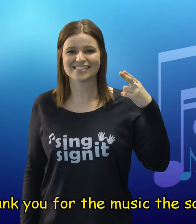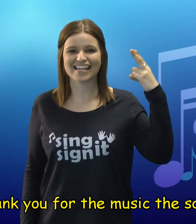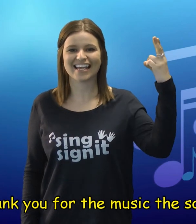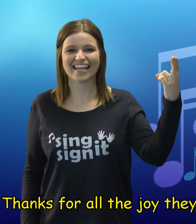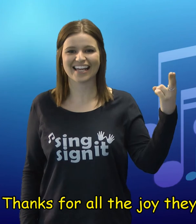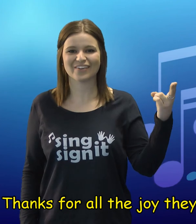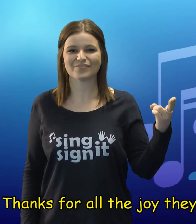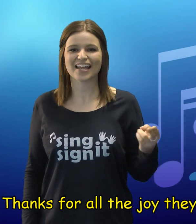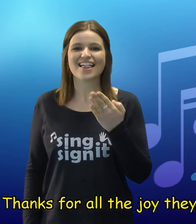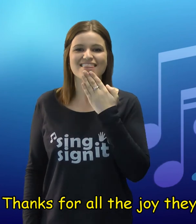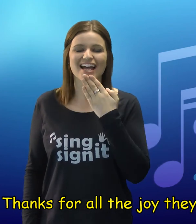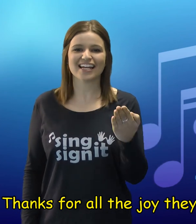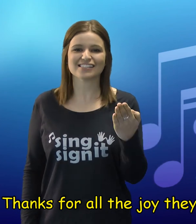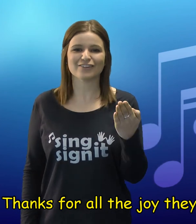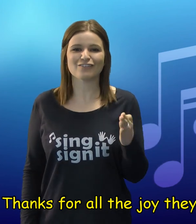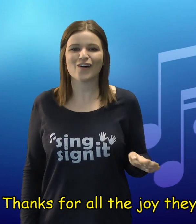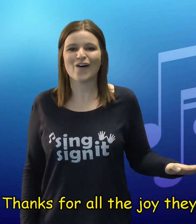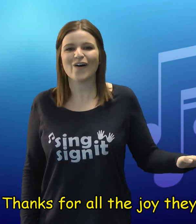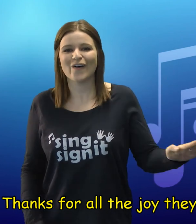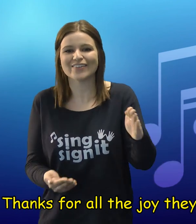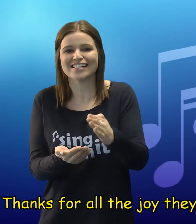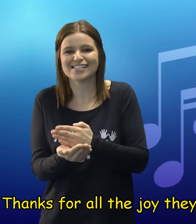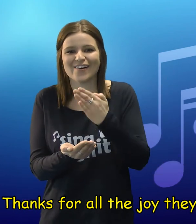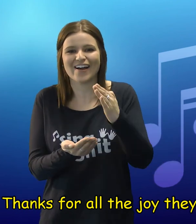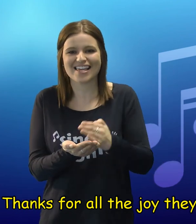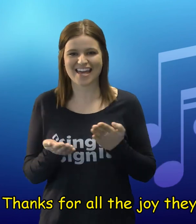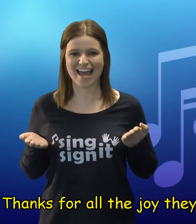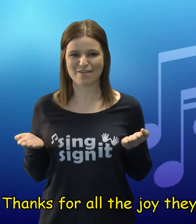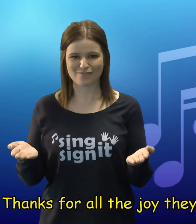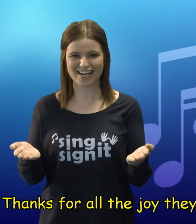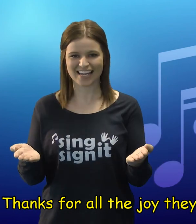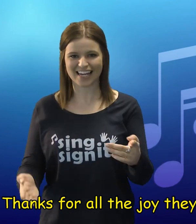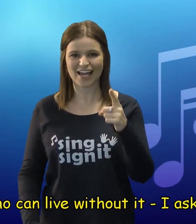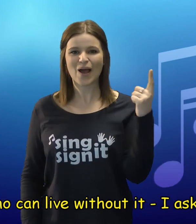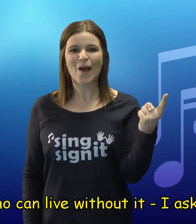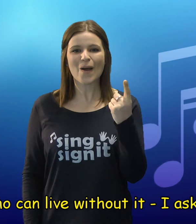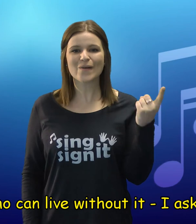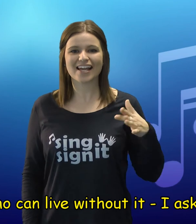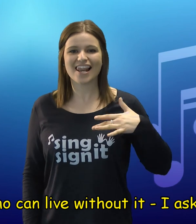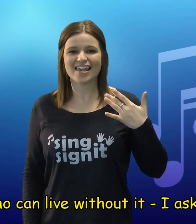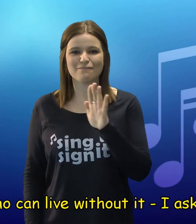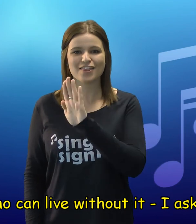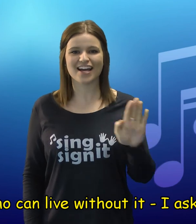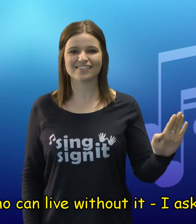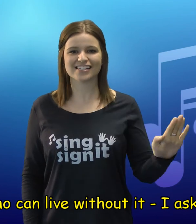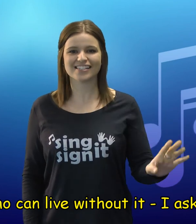singing. Thanks for all the joy they're bringing. Who can live without it?